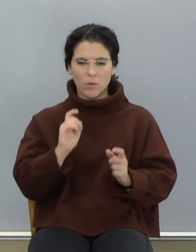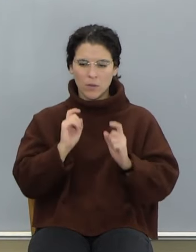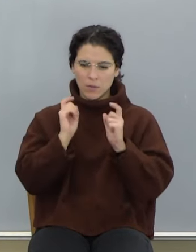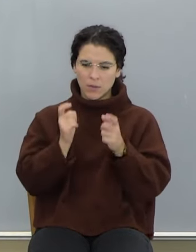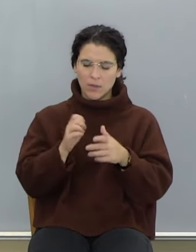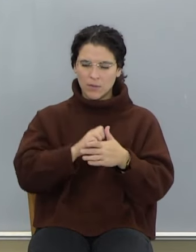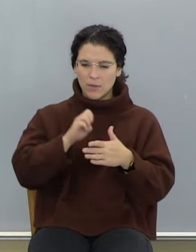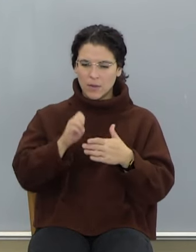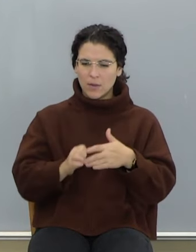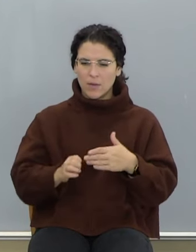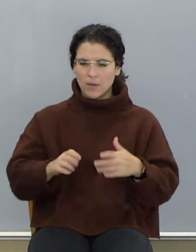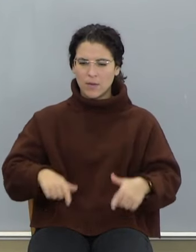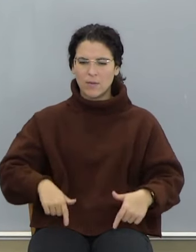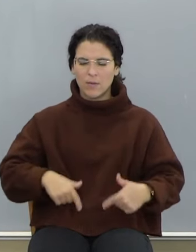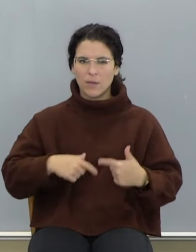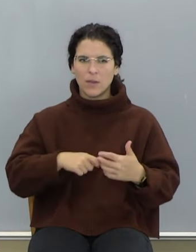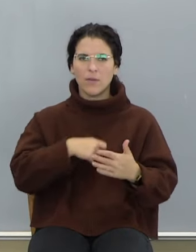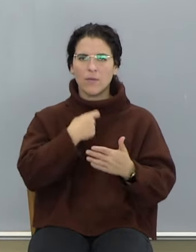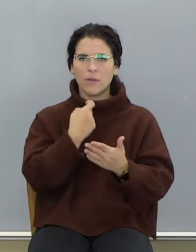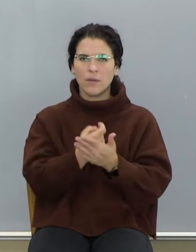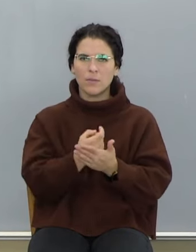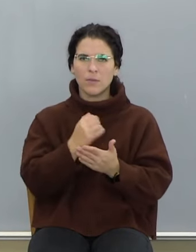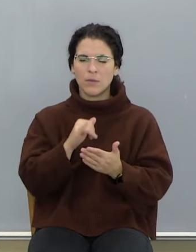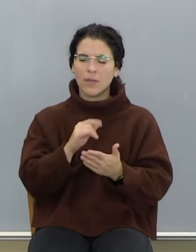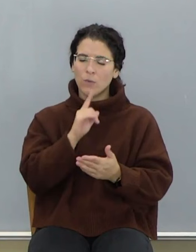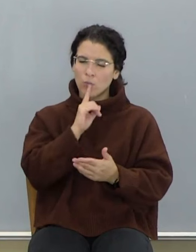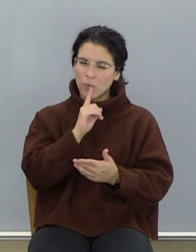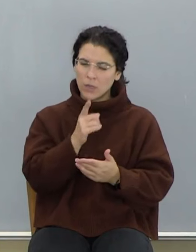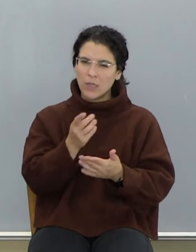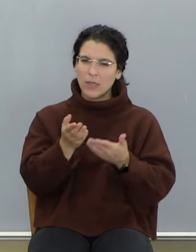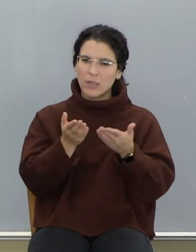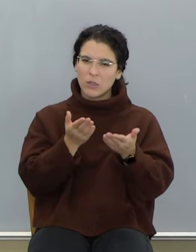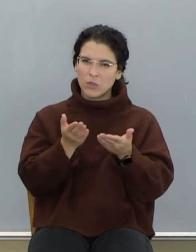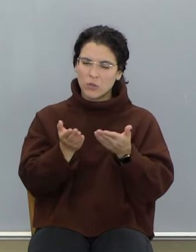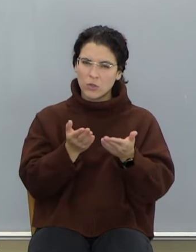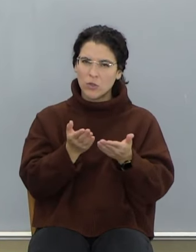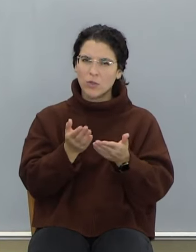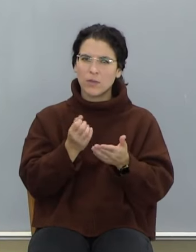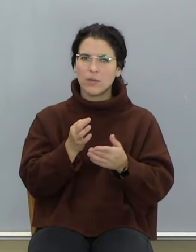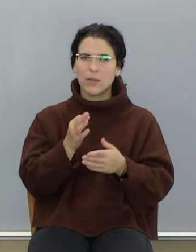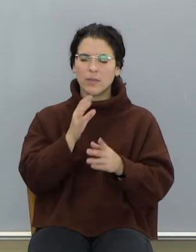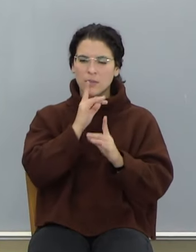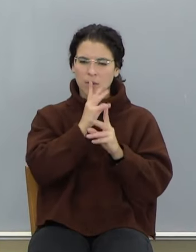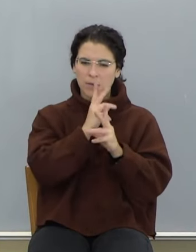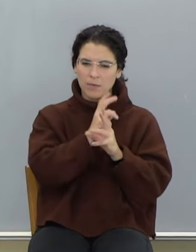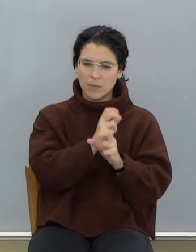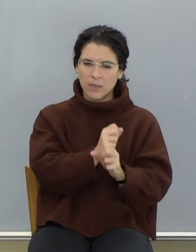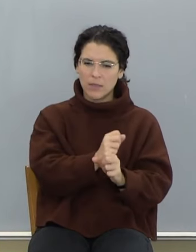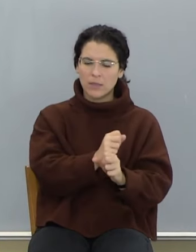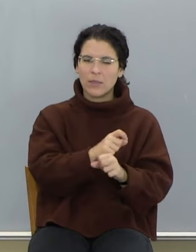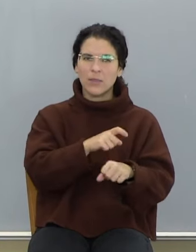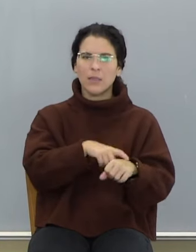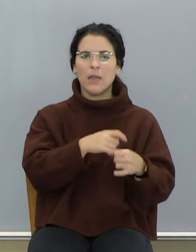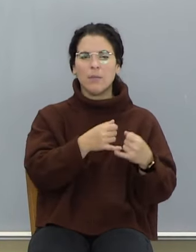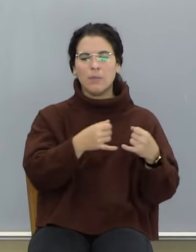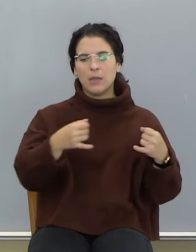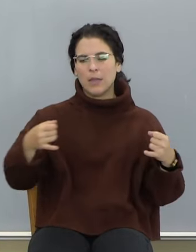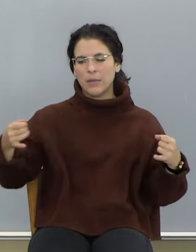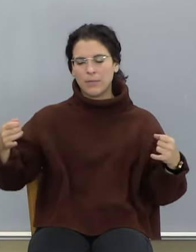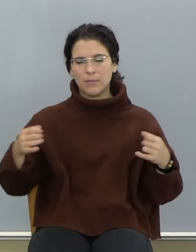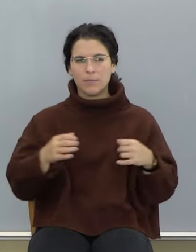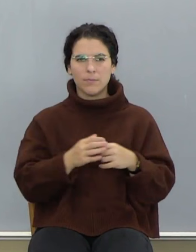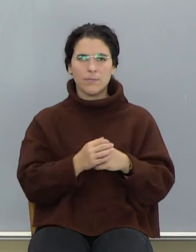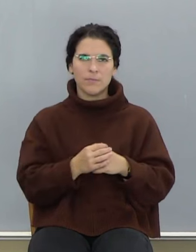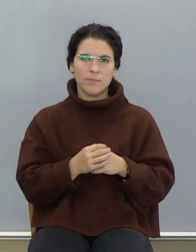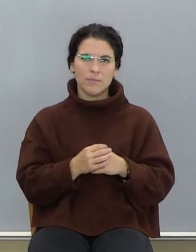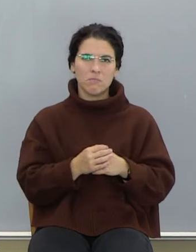an end of life testimony that actually serves as a fascinating timeline. It serves